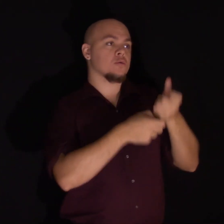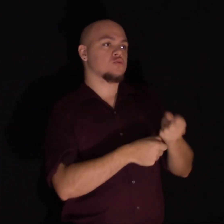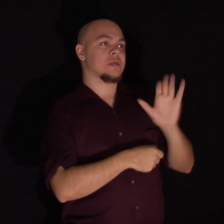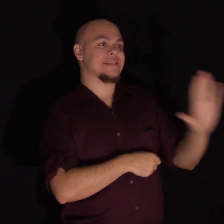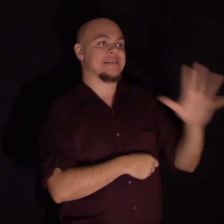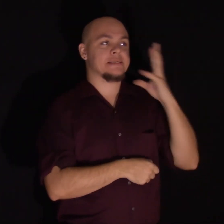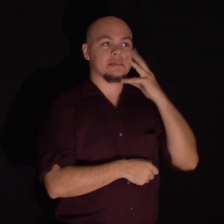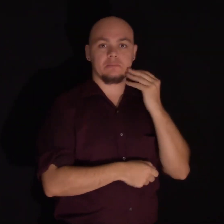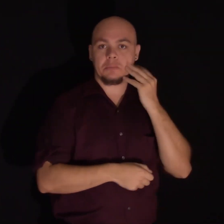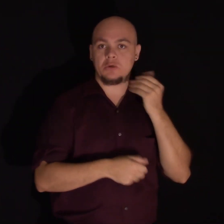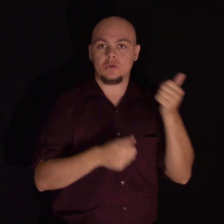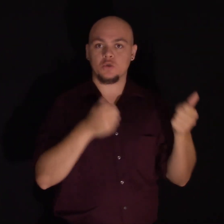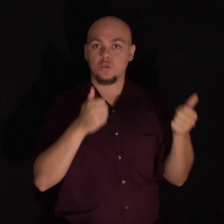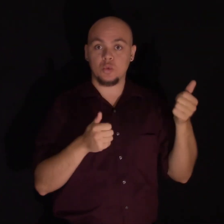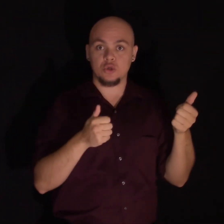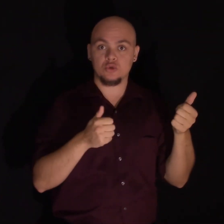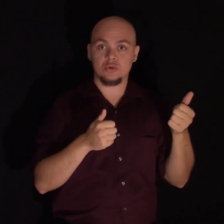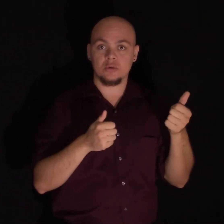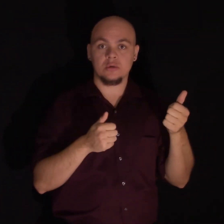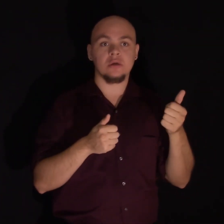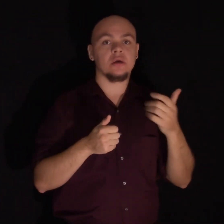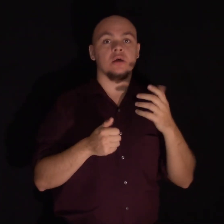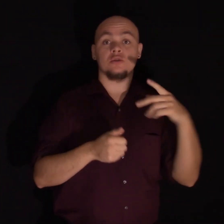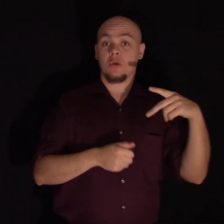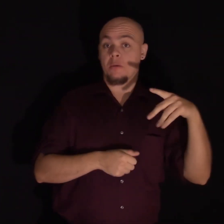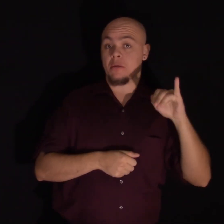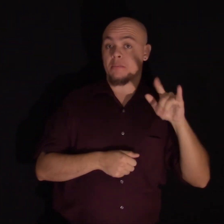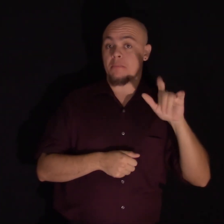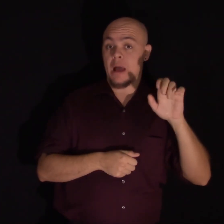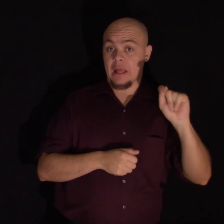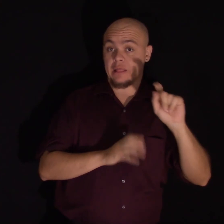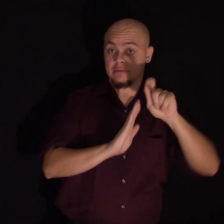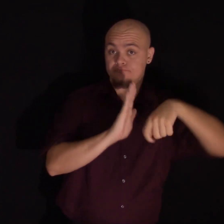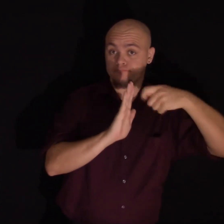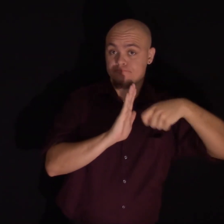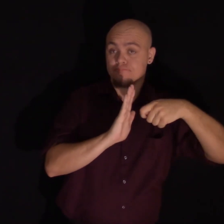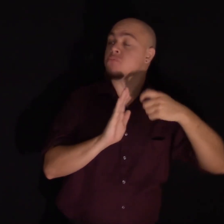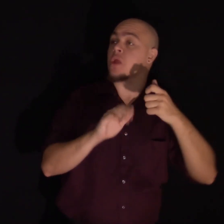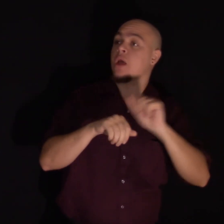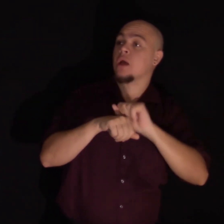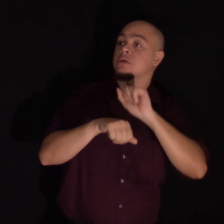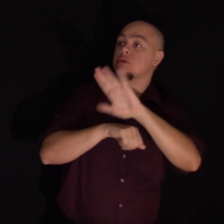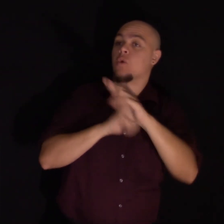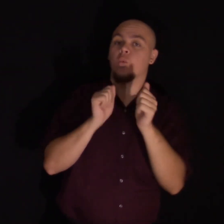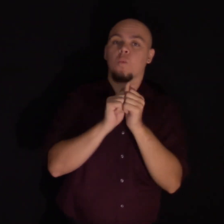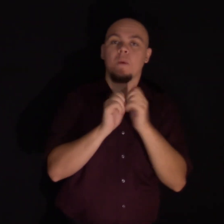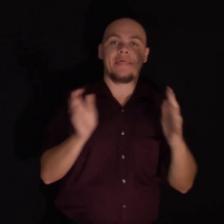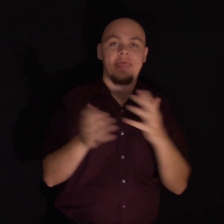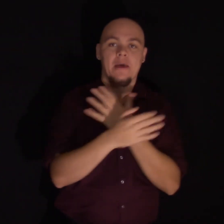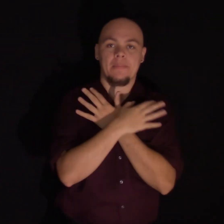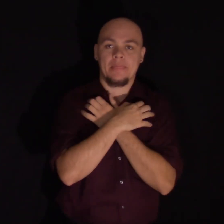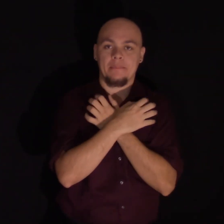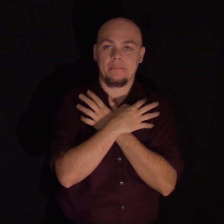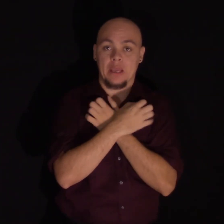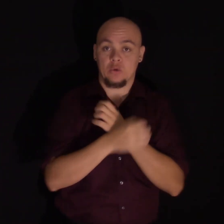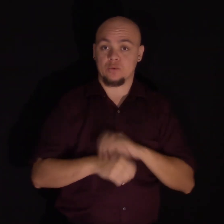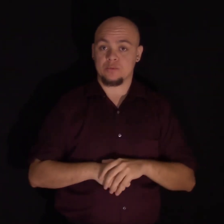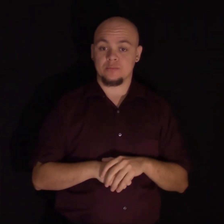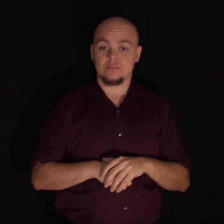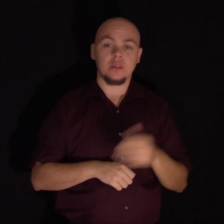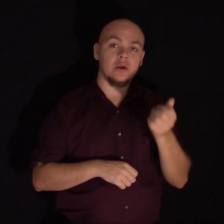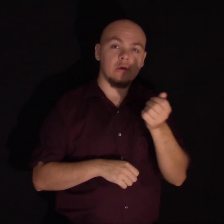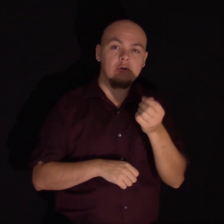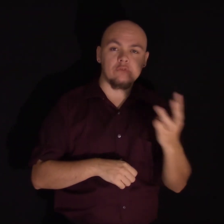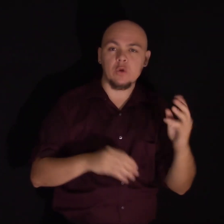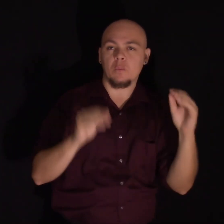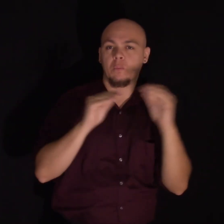experience. I turned in the pilot to the network without the bear scene, and a few other scenes that